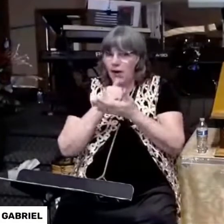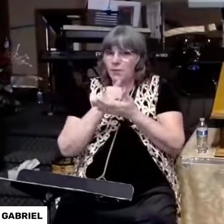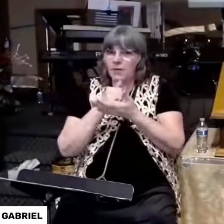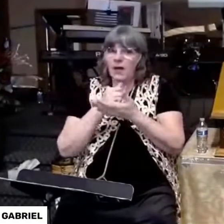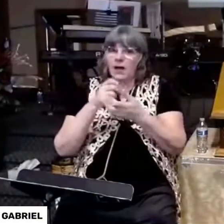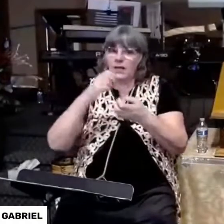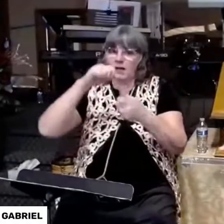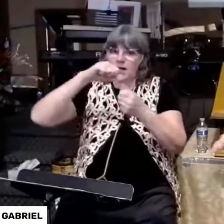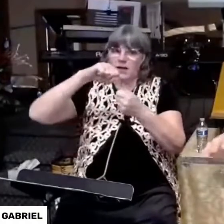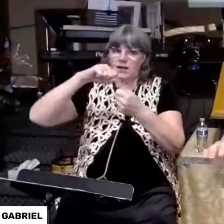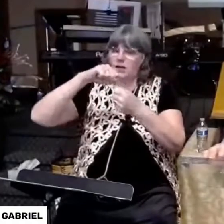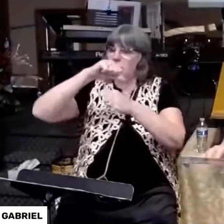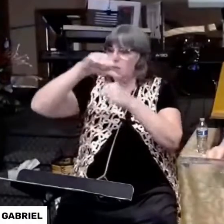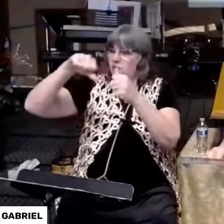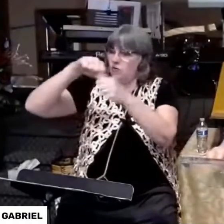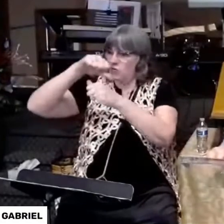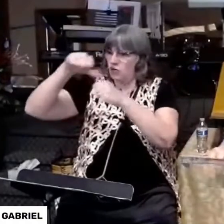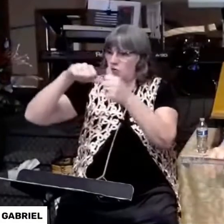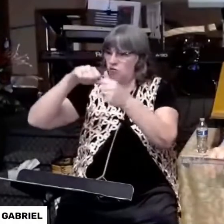the social issues